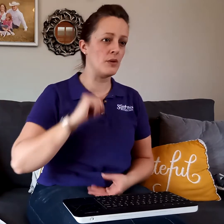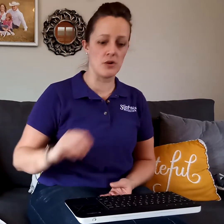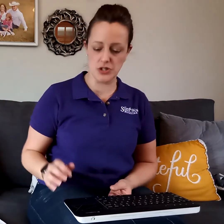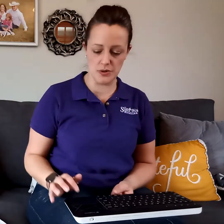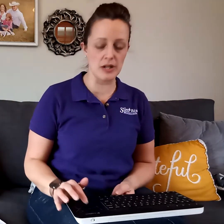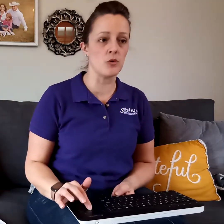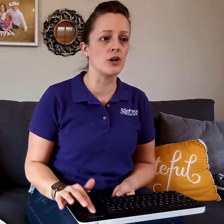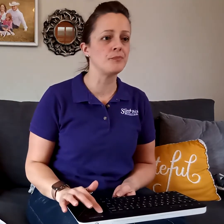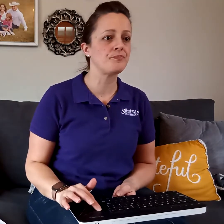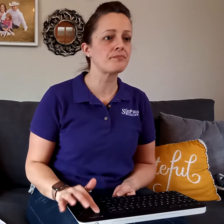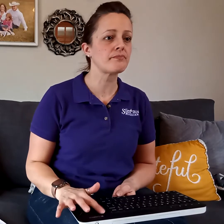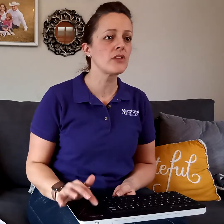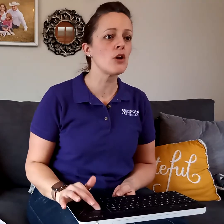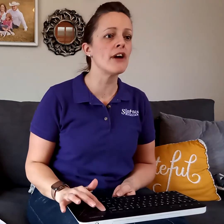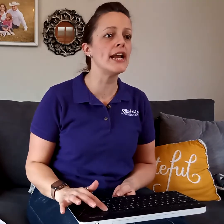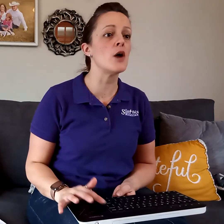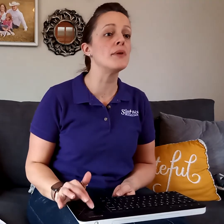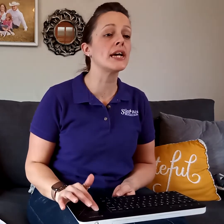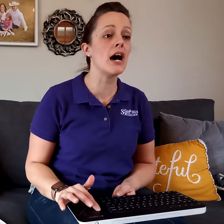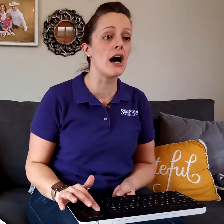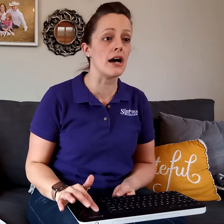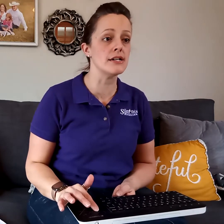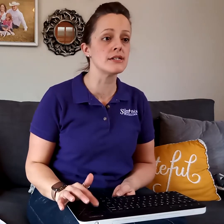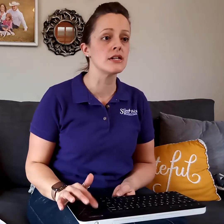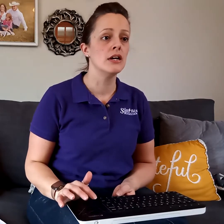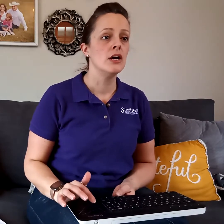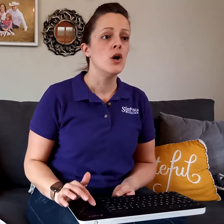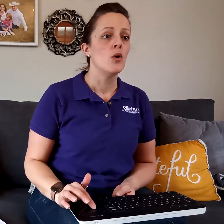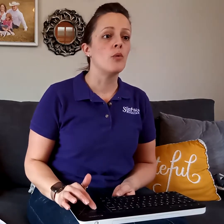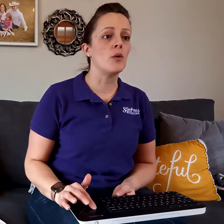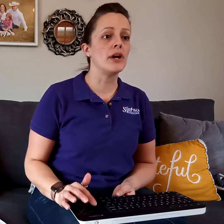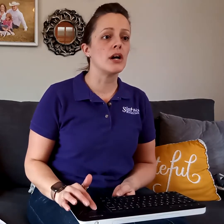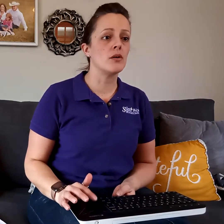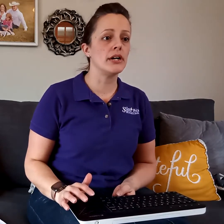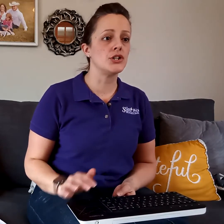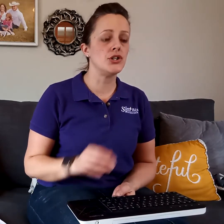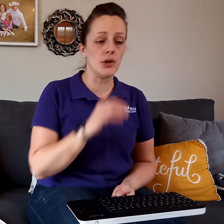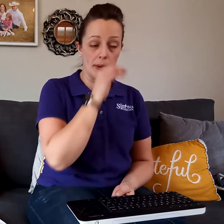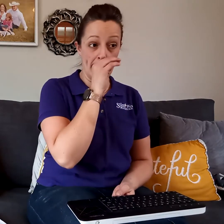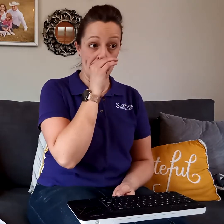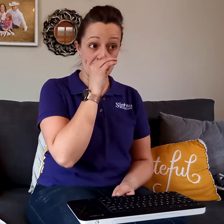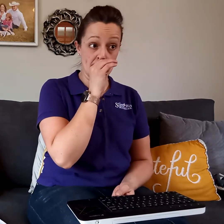do any more right now, because what we are going to do is